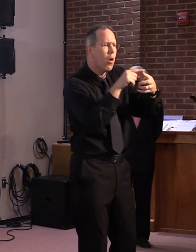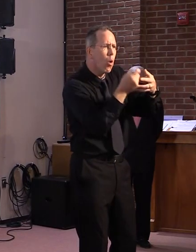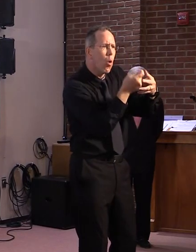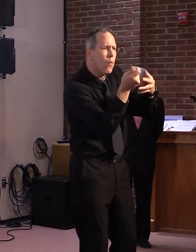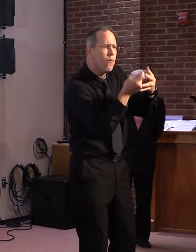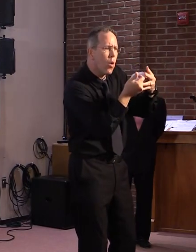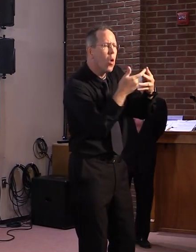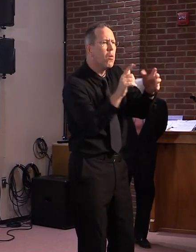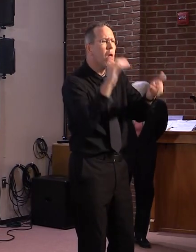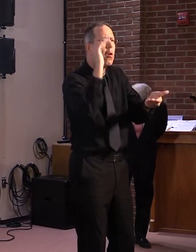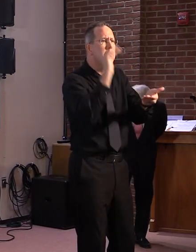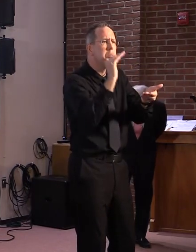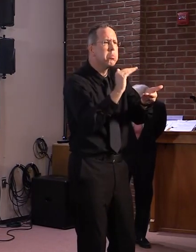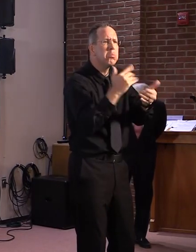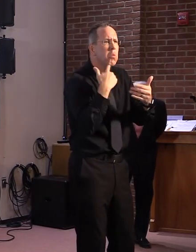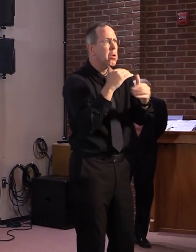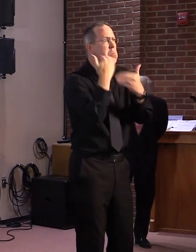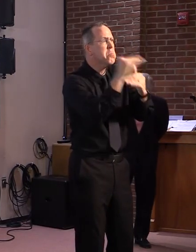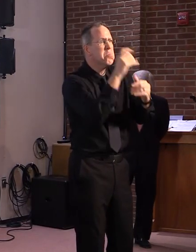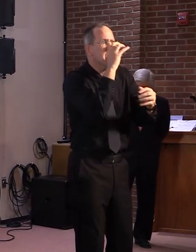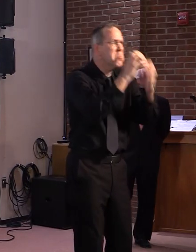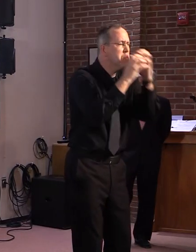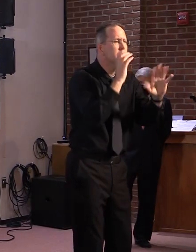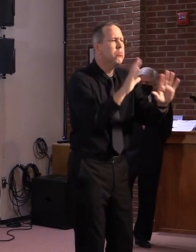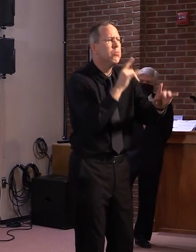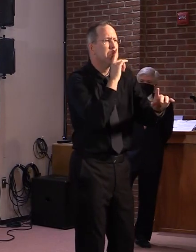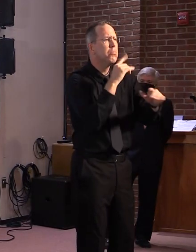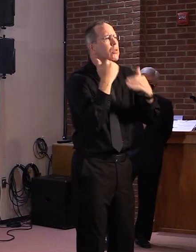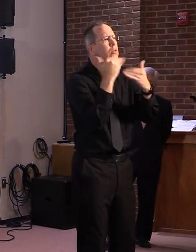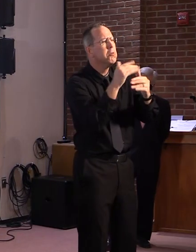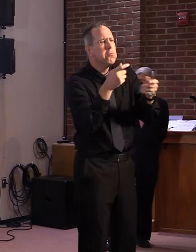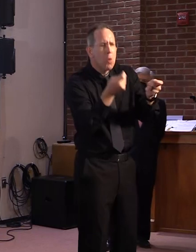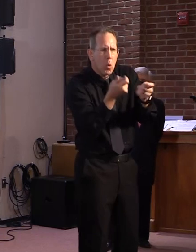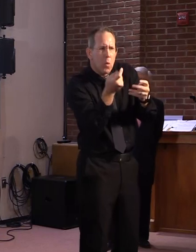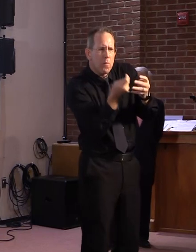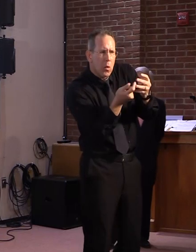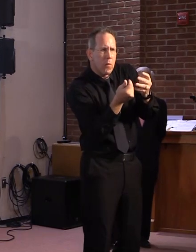place. In fact, it gives us a way to lift them when the time is right.